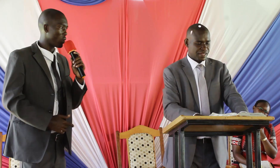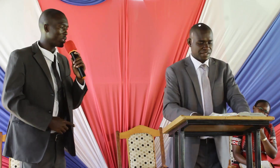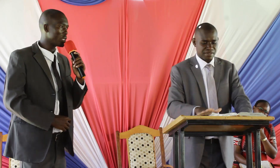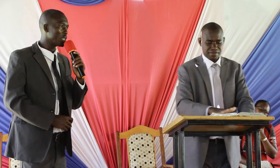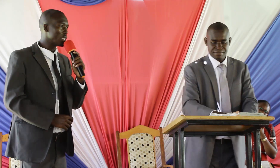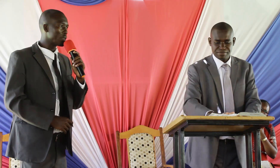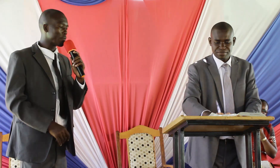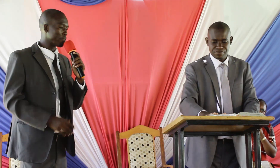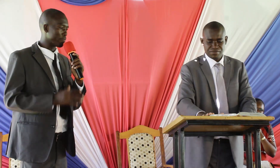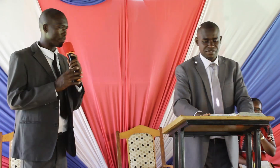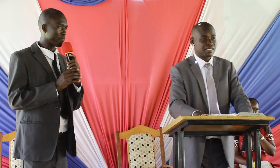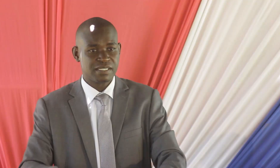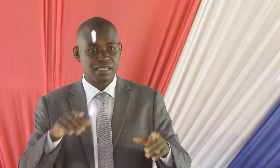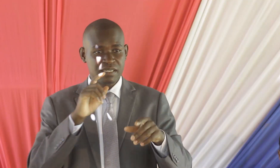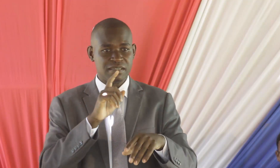Praise the Lord.